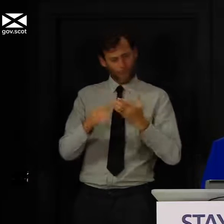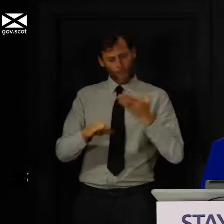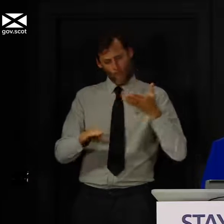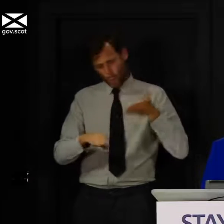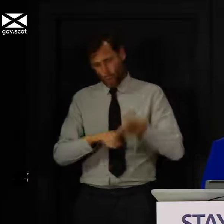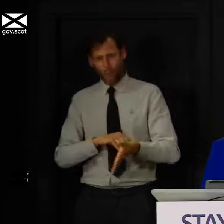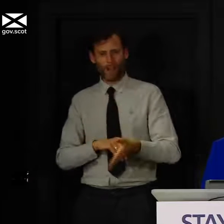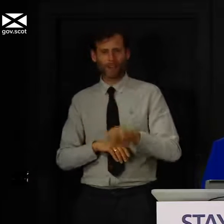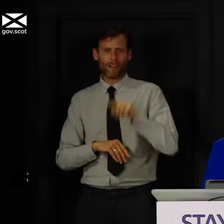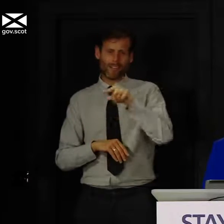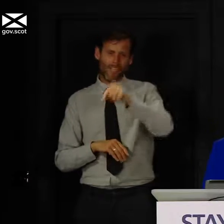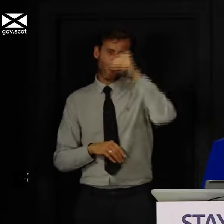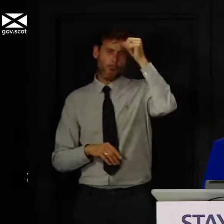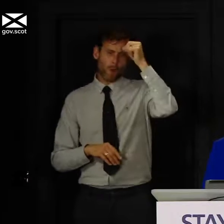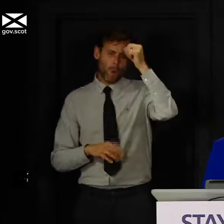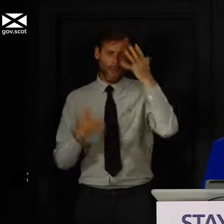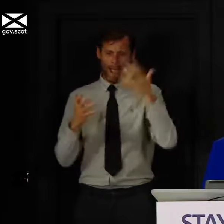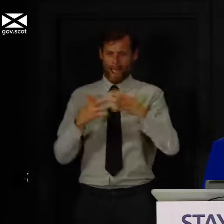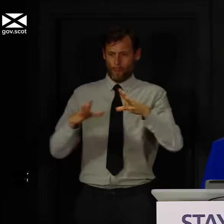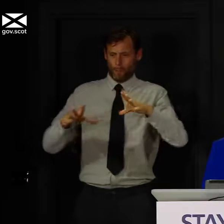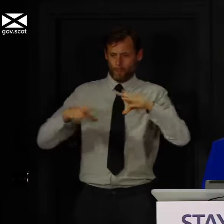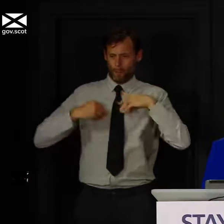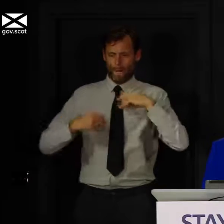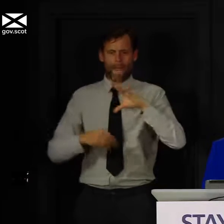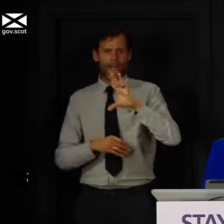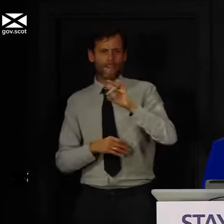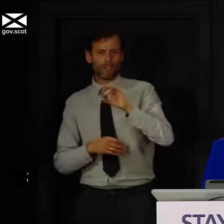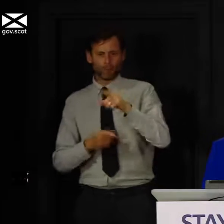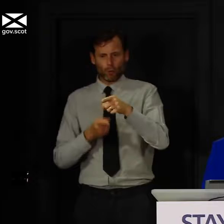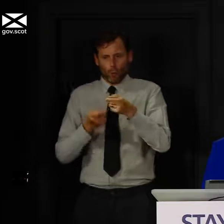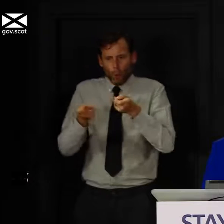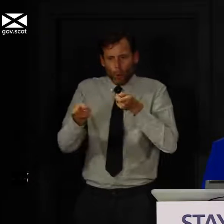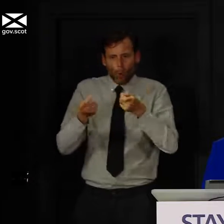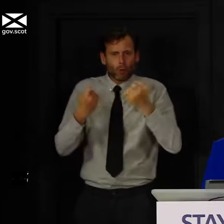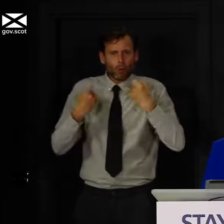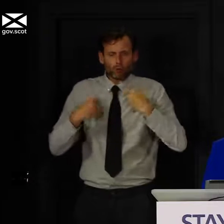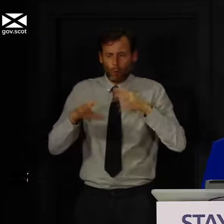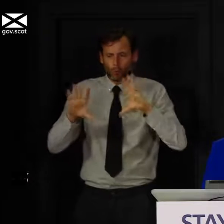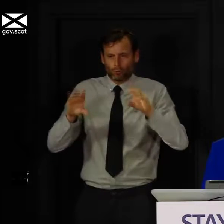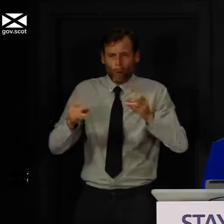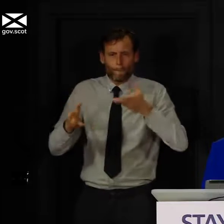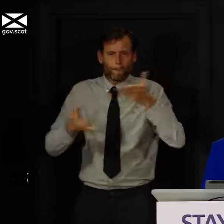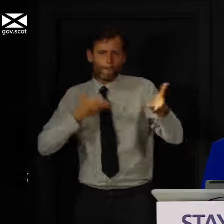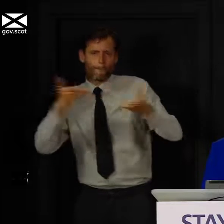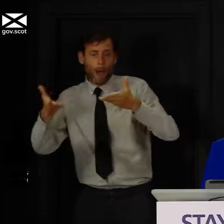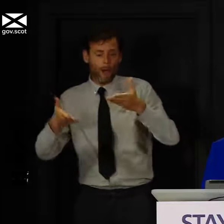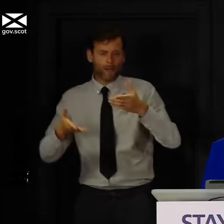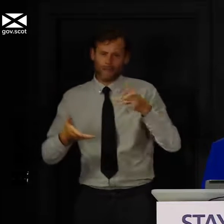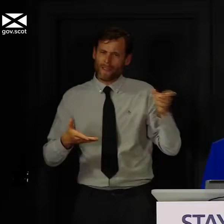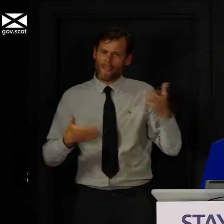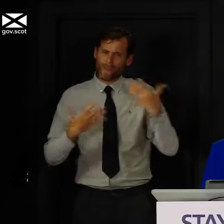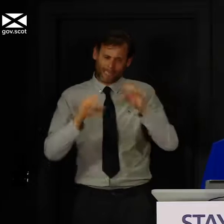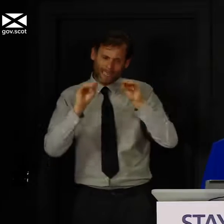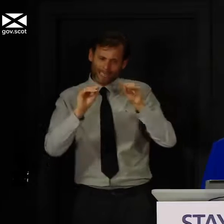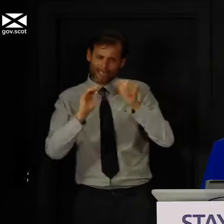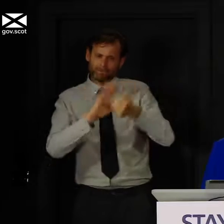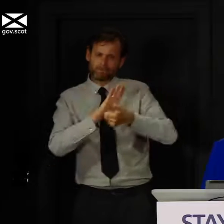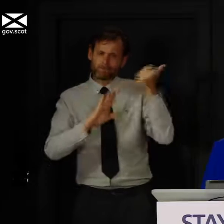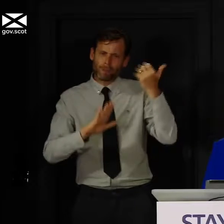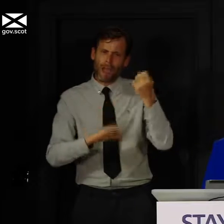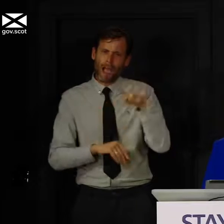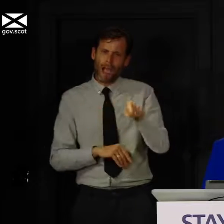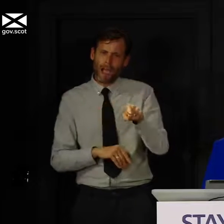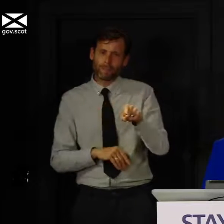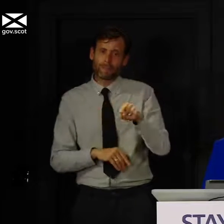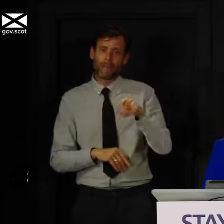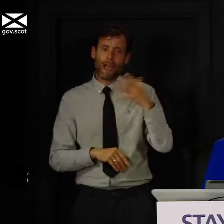well embedded in knowing exactly what to do for infection prevention and control in that setting. They have